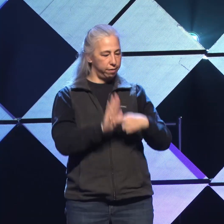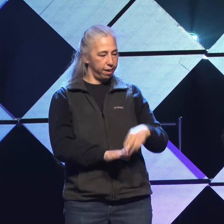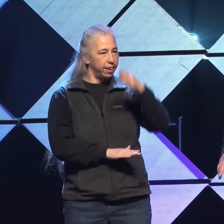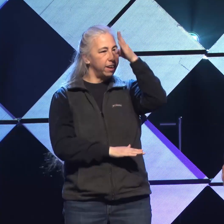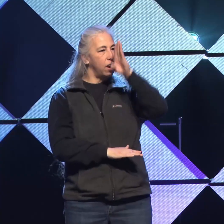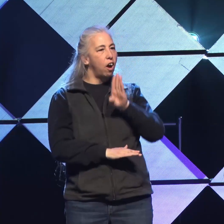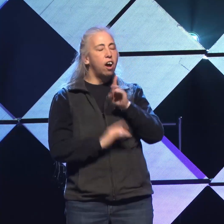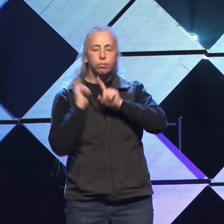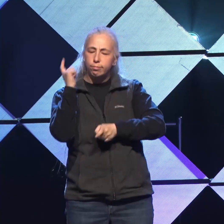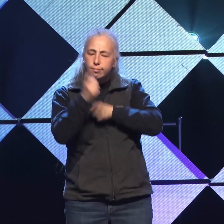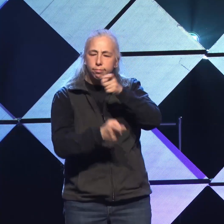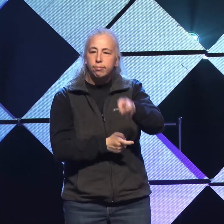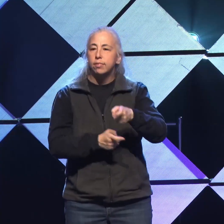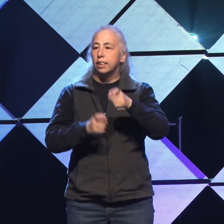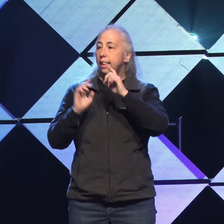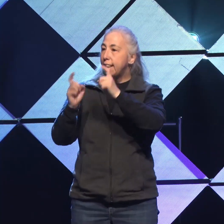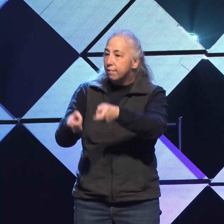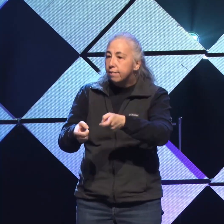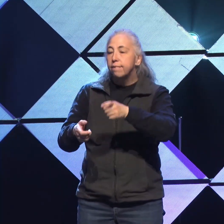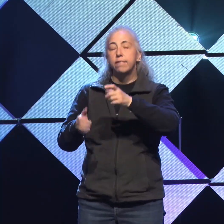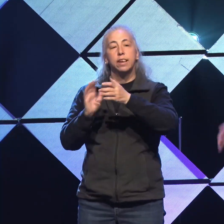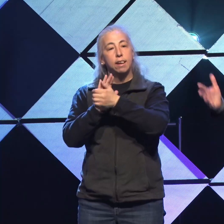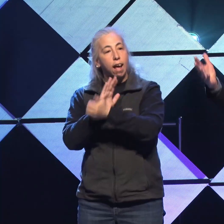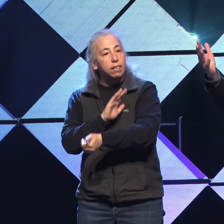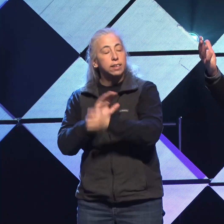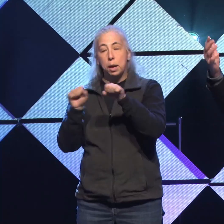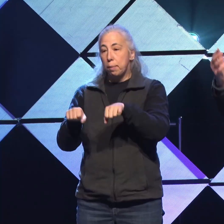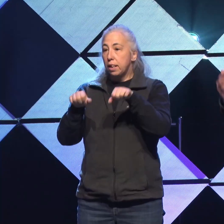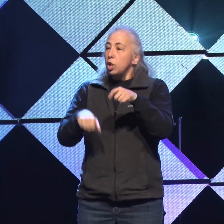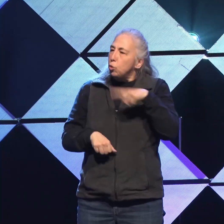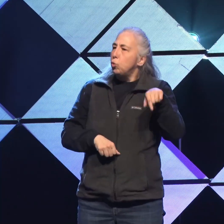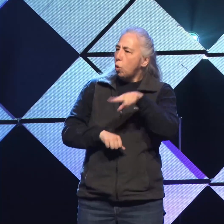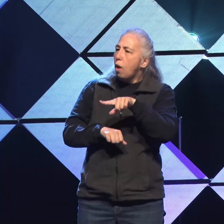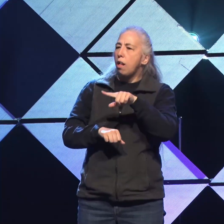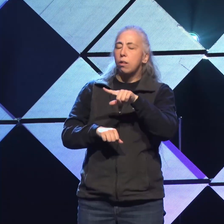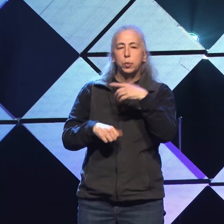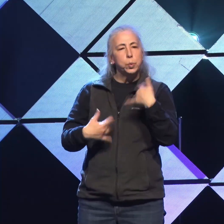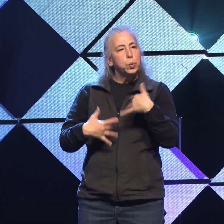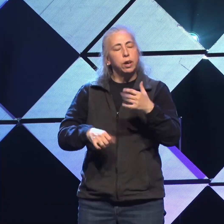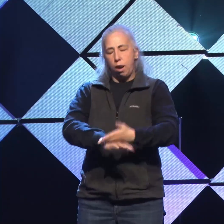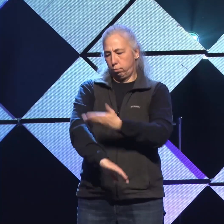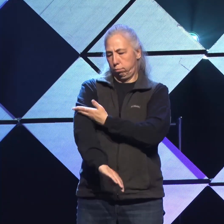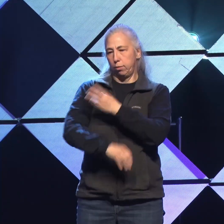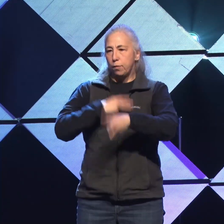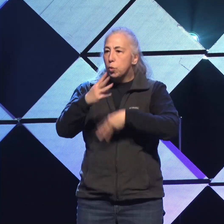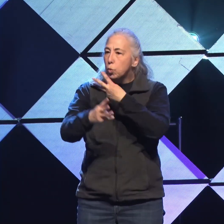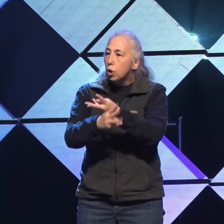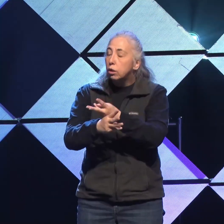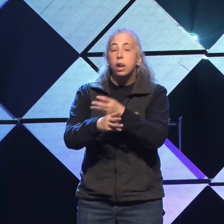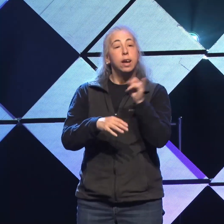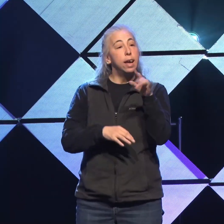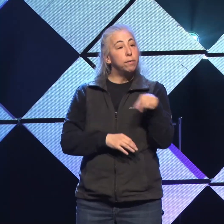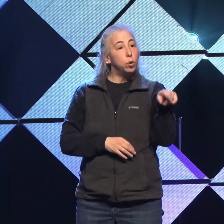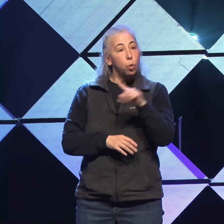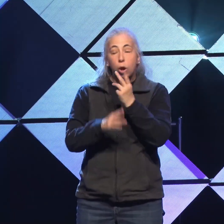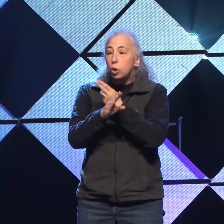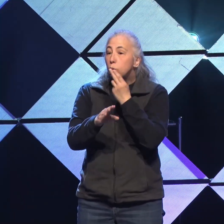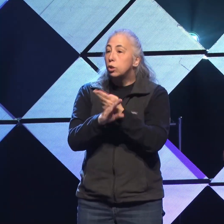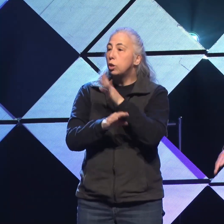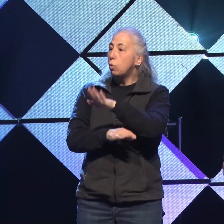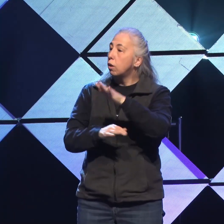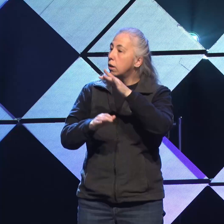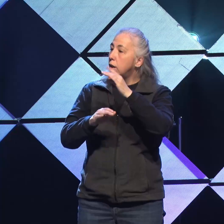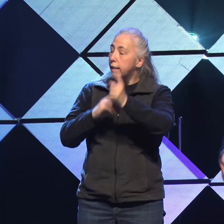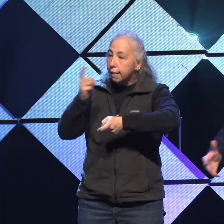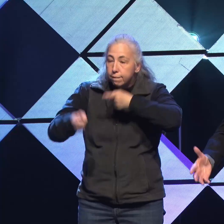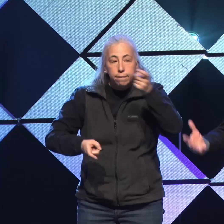given you gifts and talents and abilities to make the world a better place. And if you're using your gifts and talents